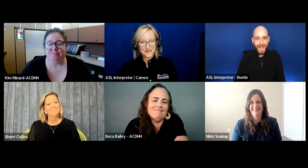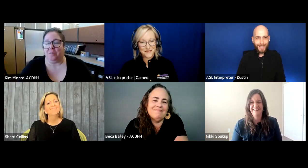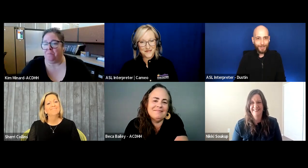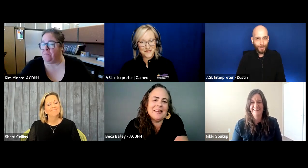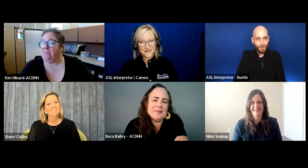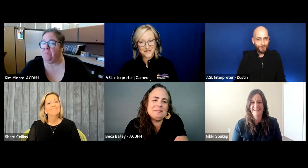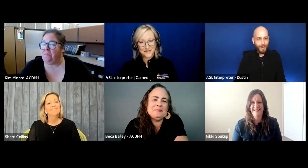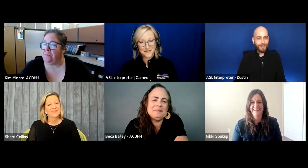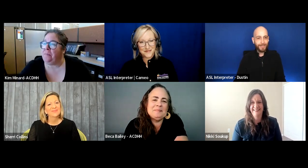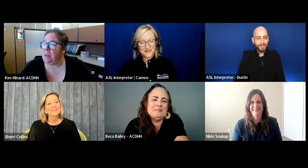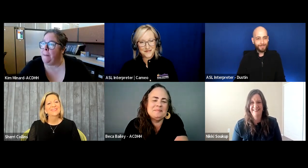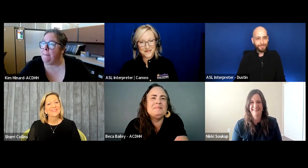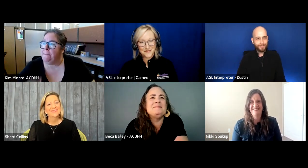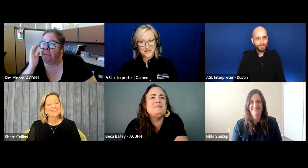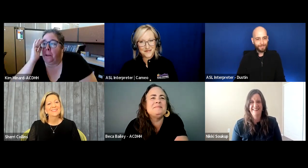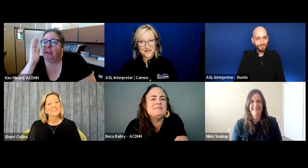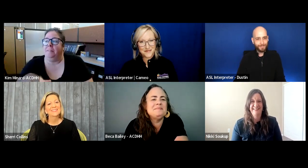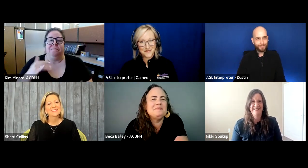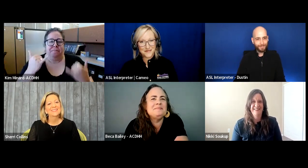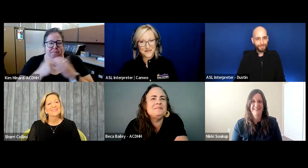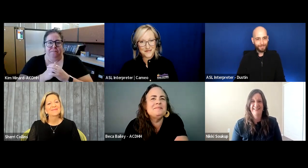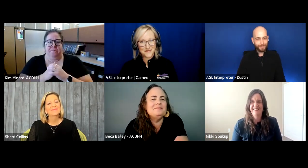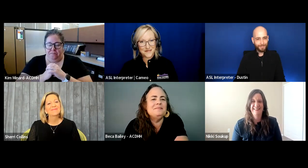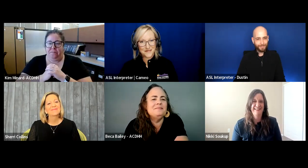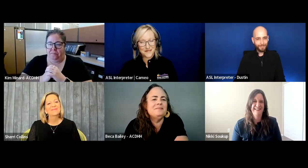You'll be amazed what you find.